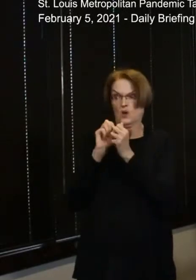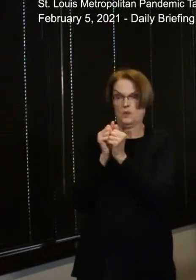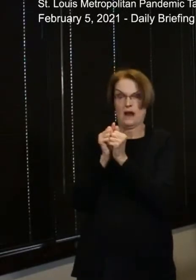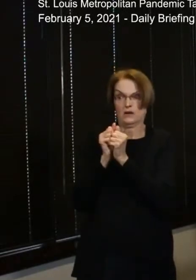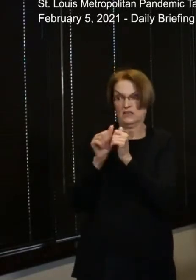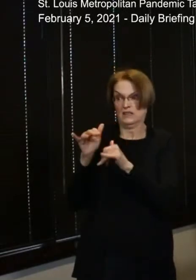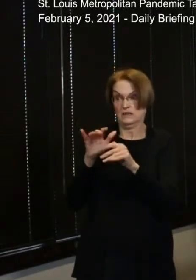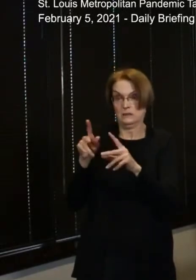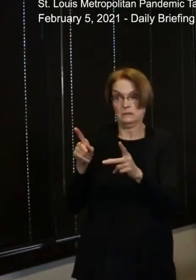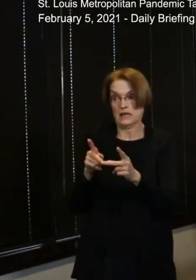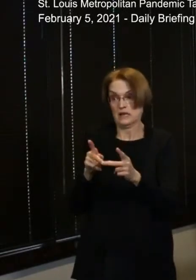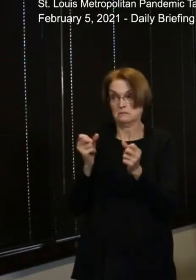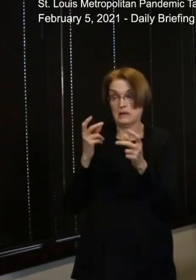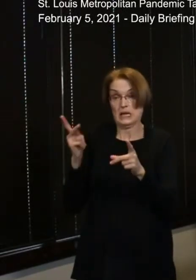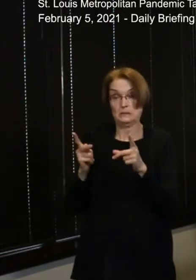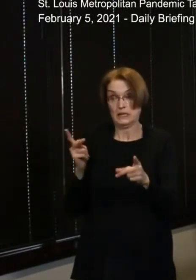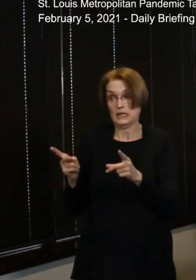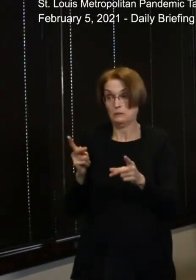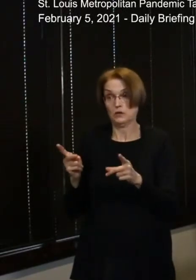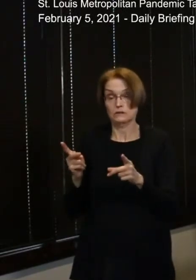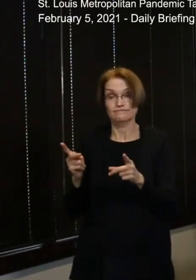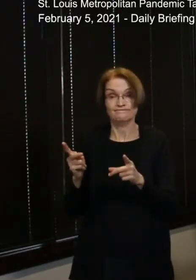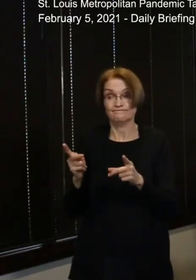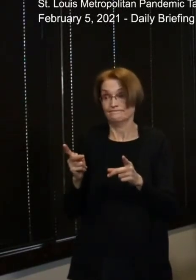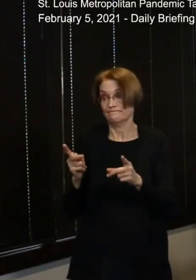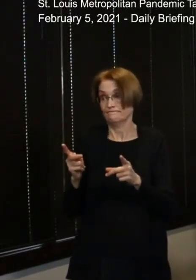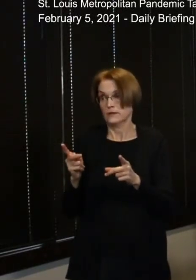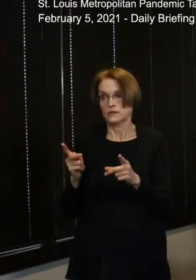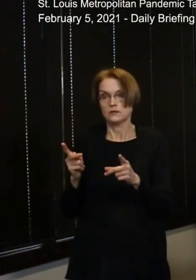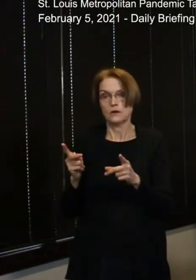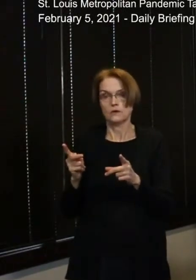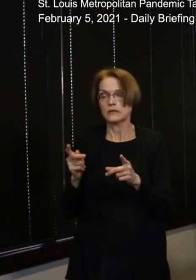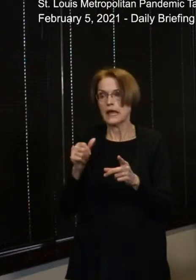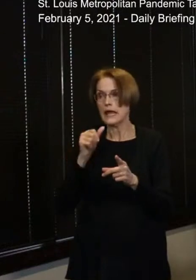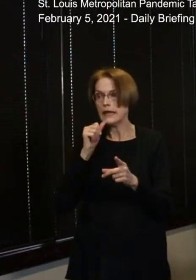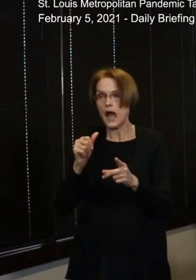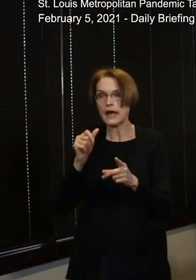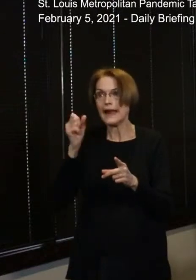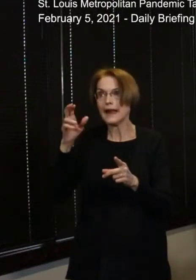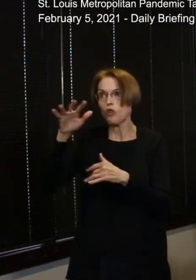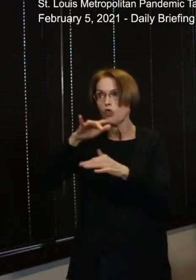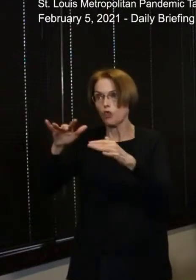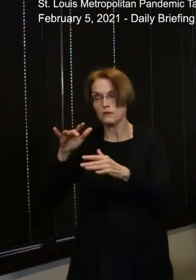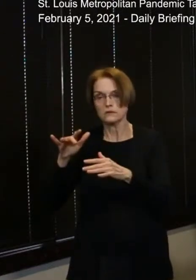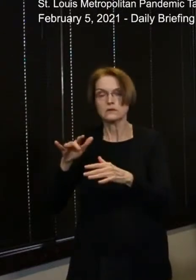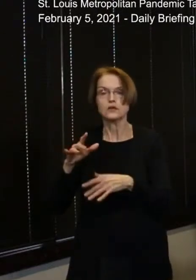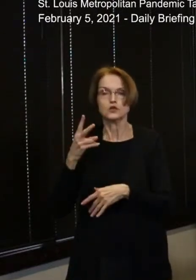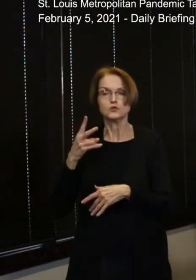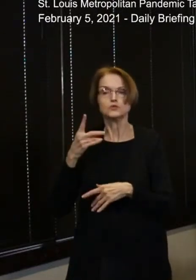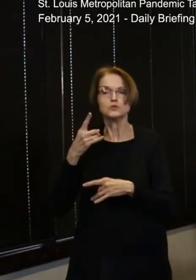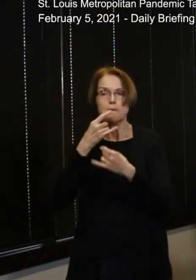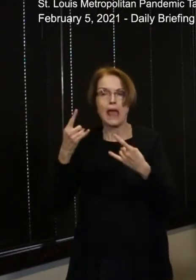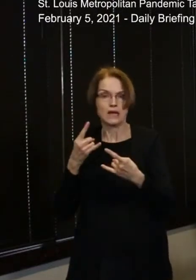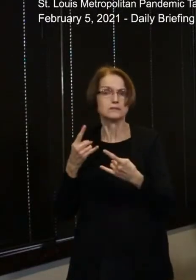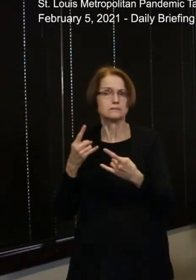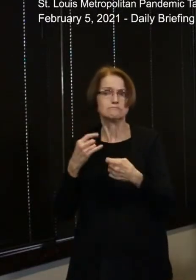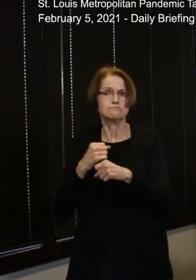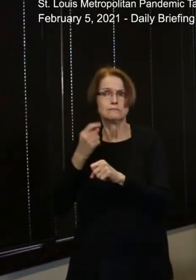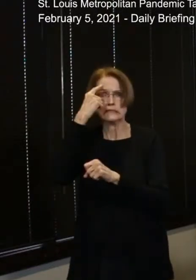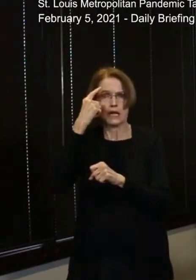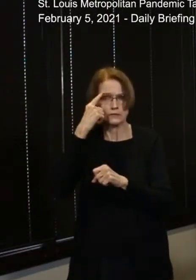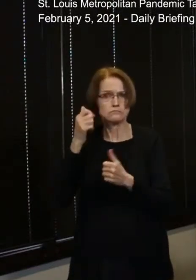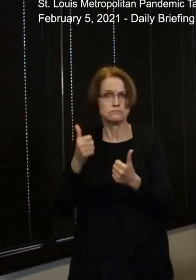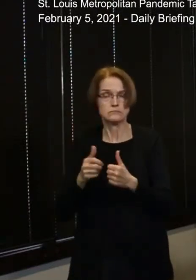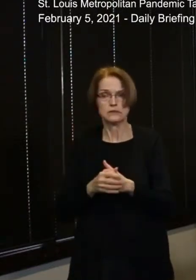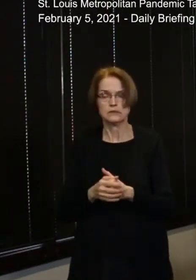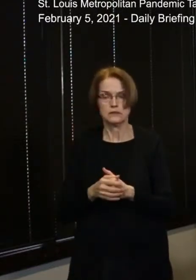crowded place where there's a lot of people and there's not a lot of ventilation, 2 masks probably make sense. So there's a lot of different things I